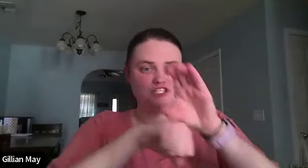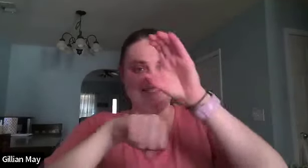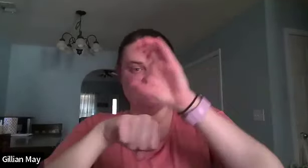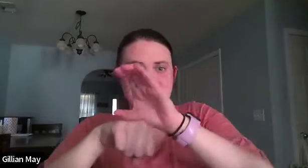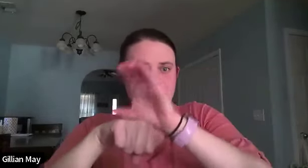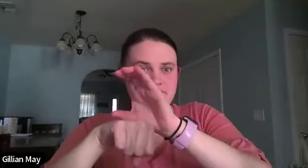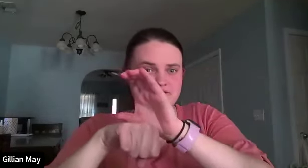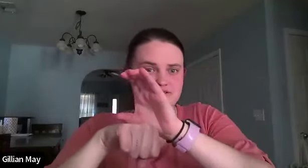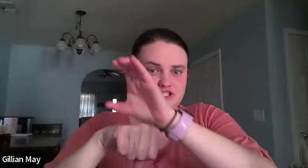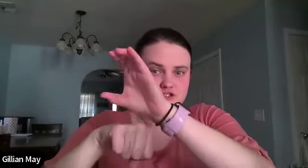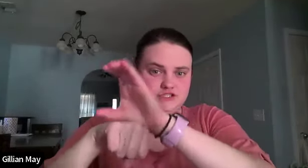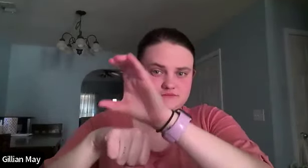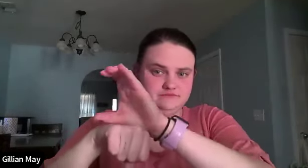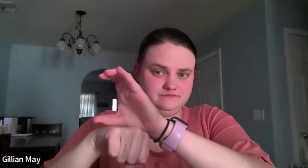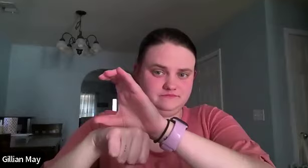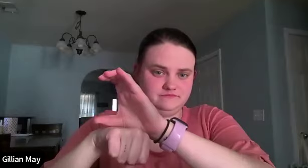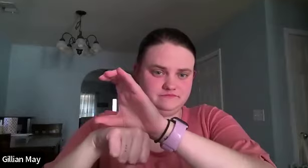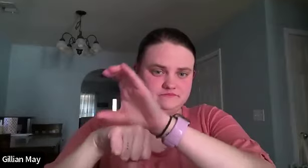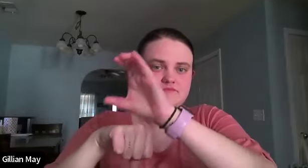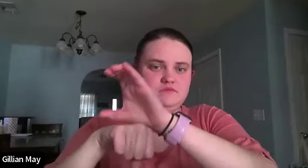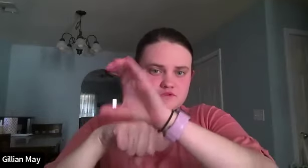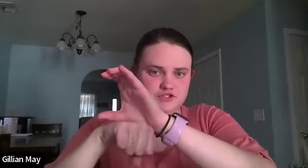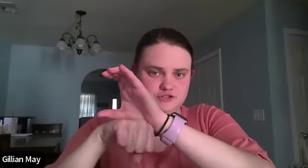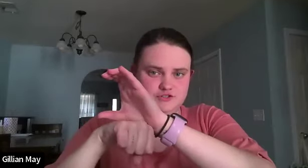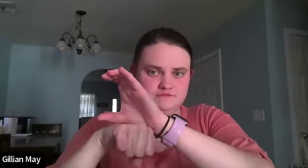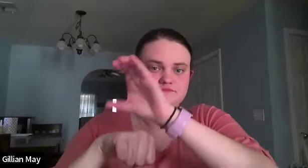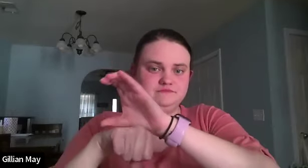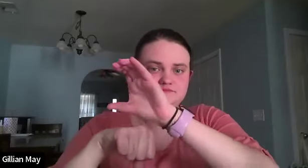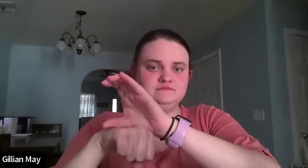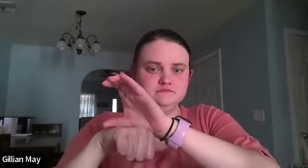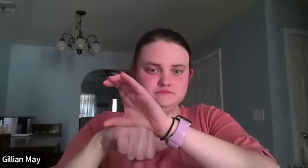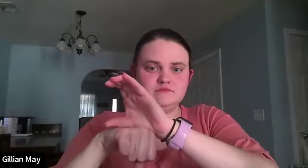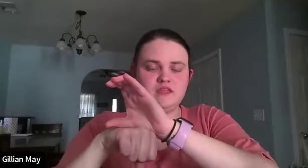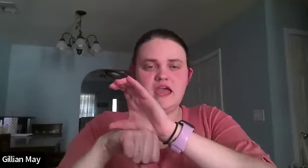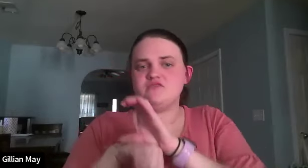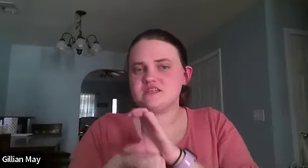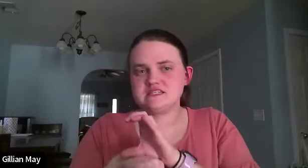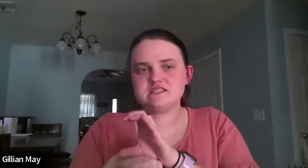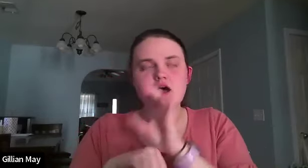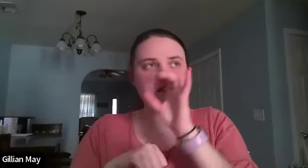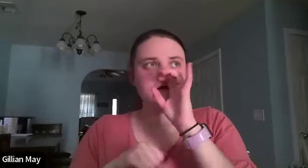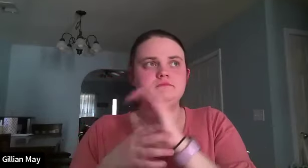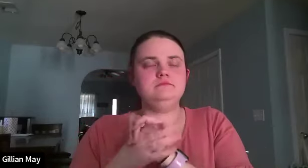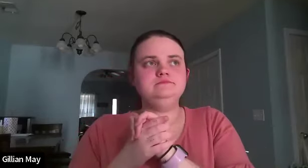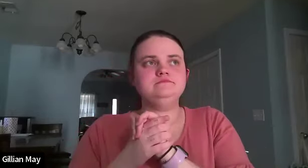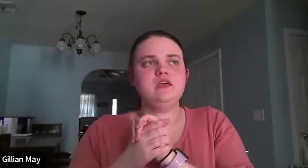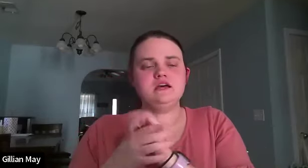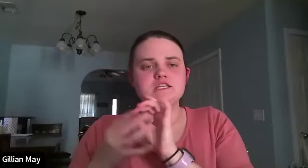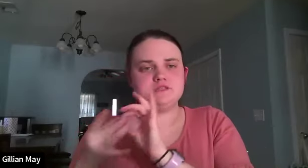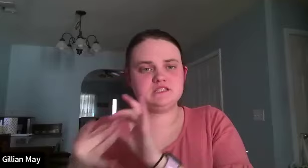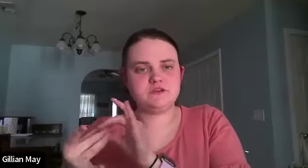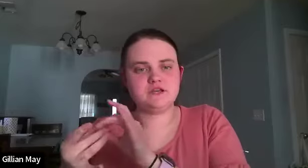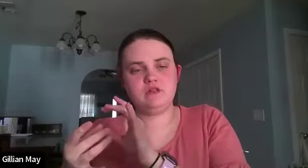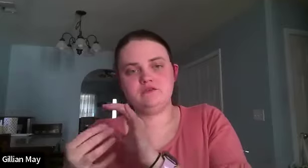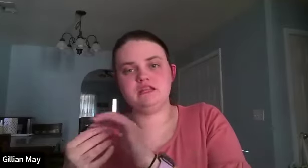is tap. Church. Church. Mm-hmm. And this is not a specific, like related